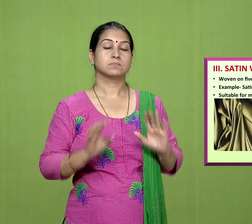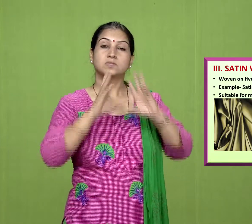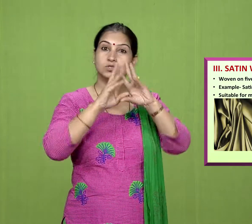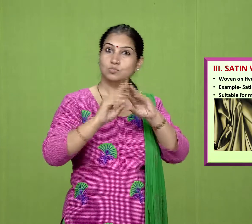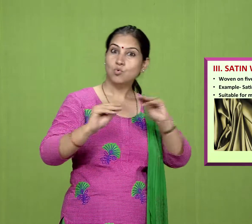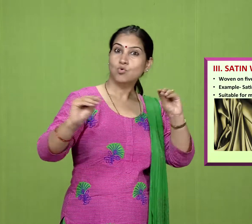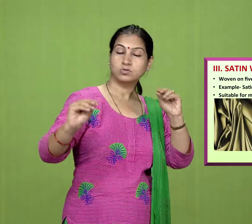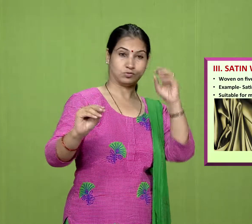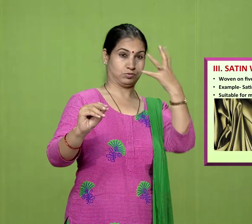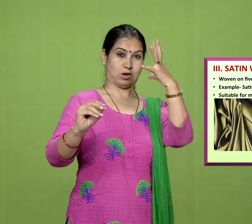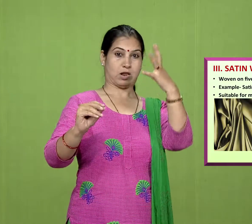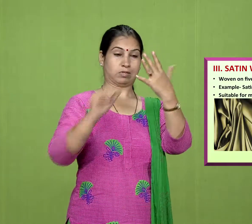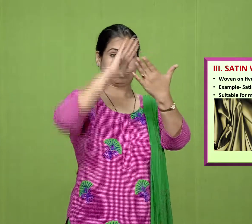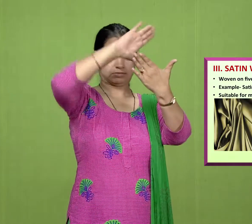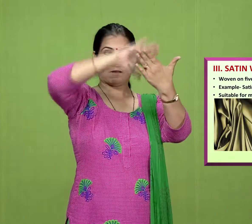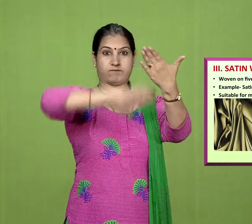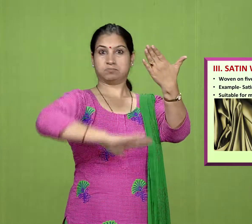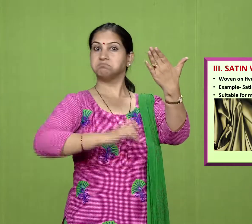smooth and shiny surface.